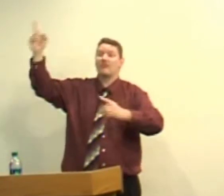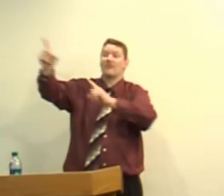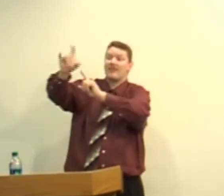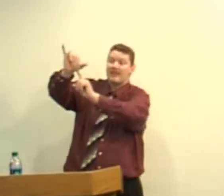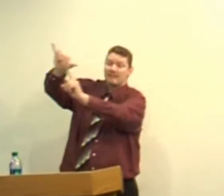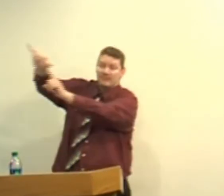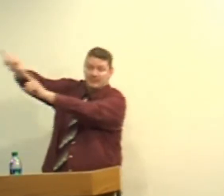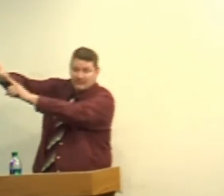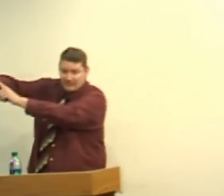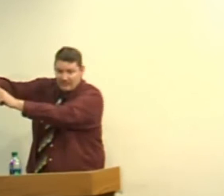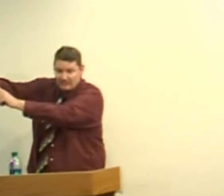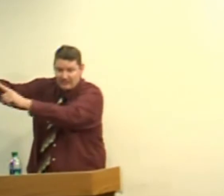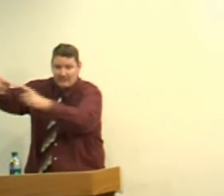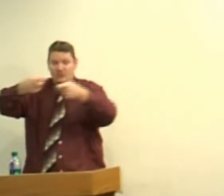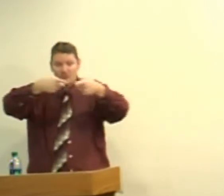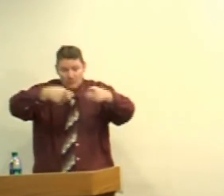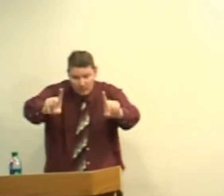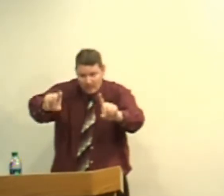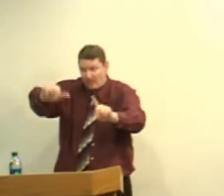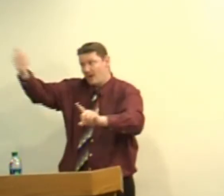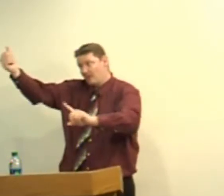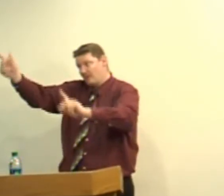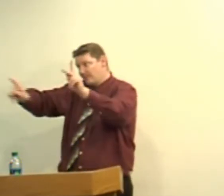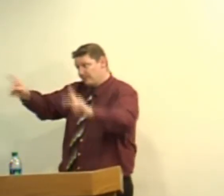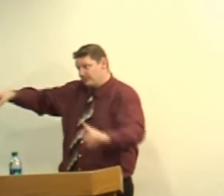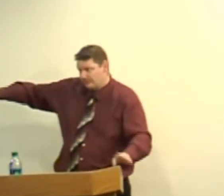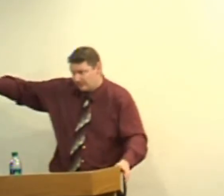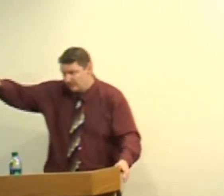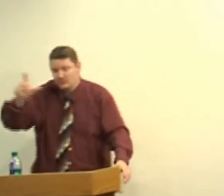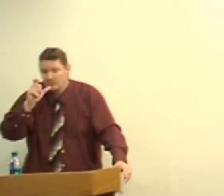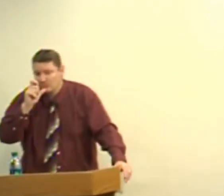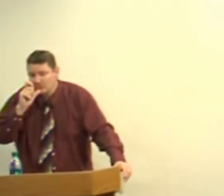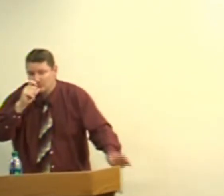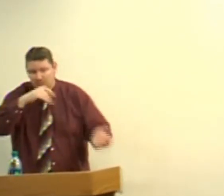Because we will have an eternity in heaven with glory.